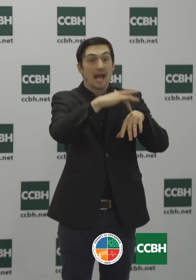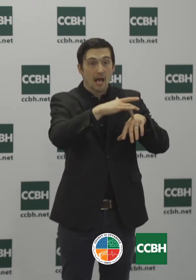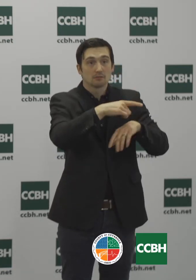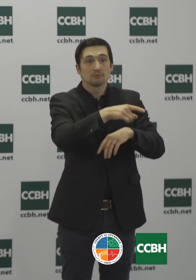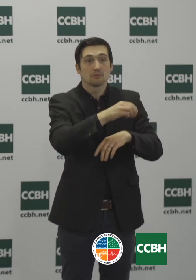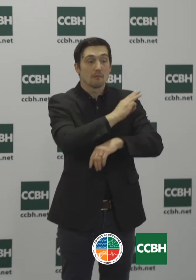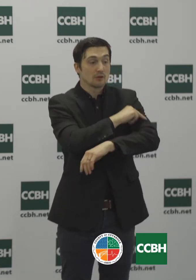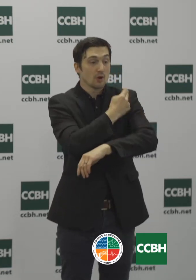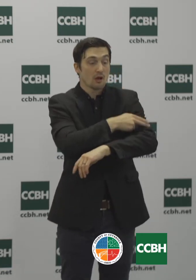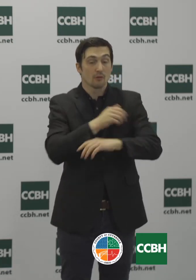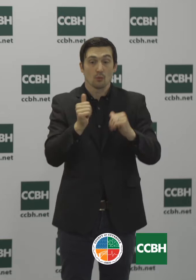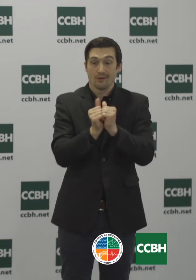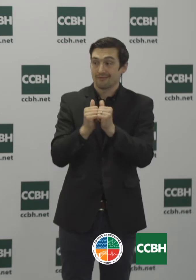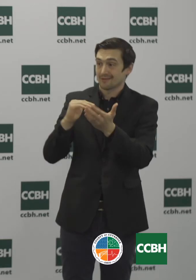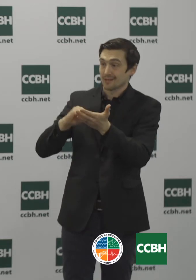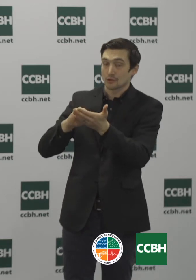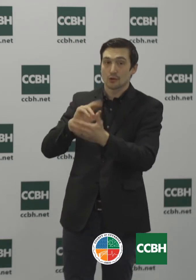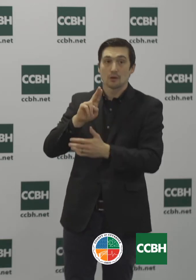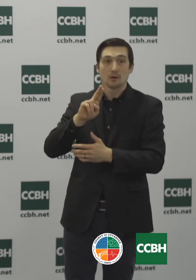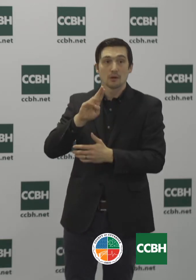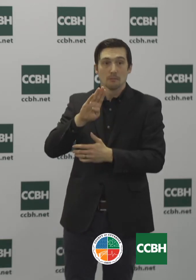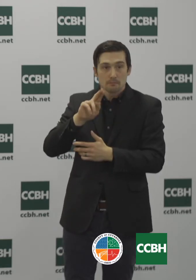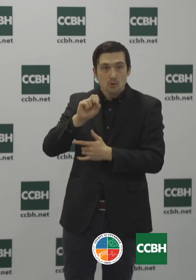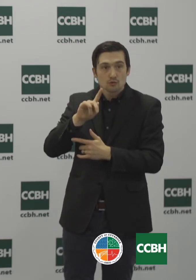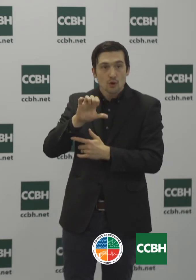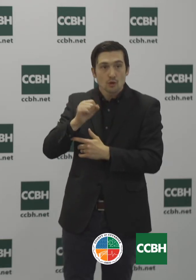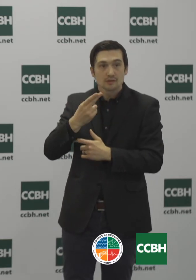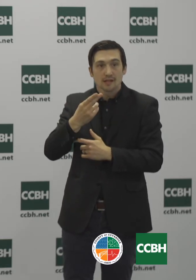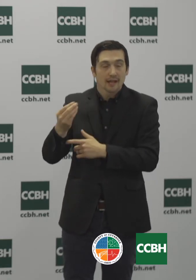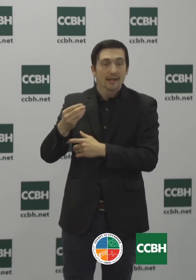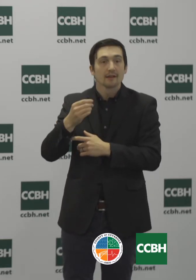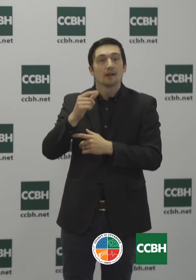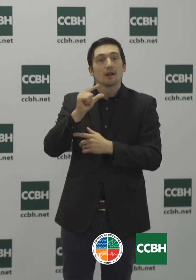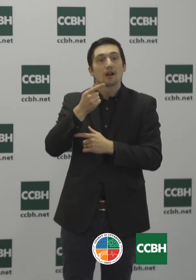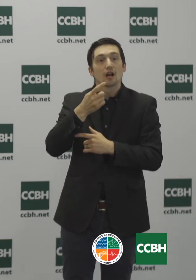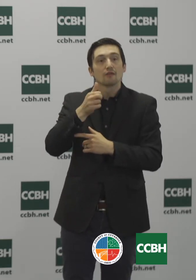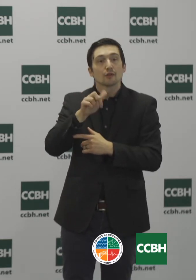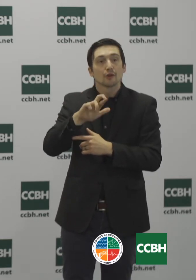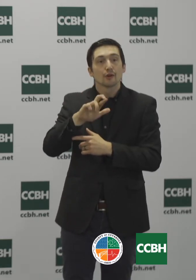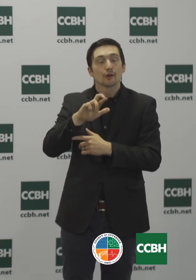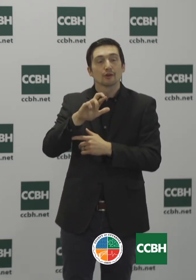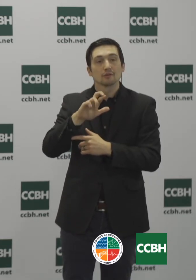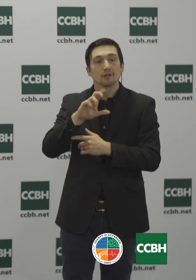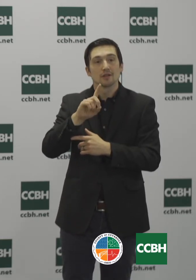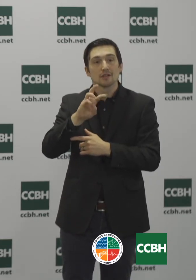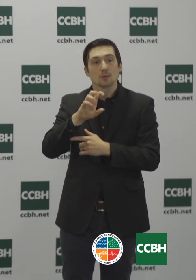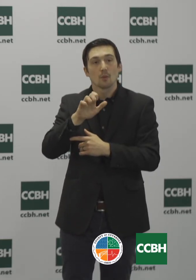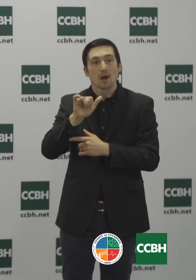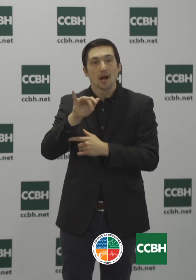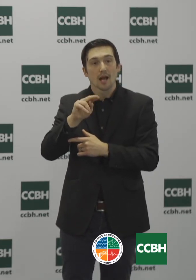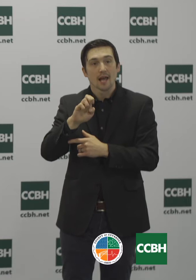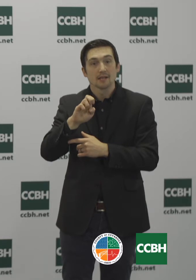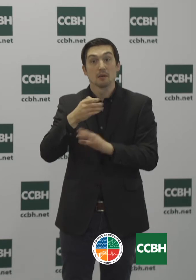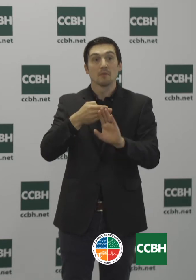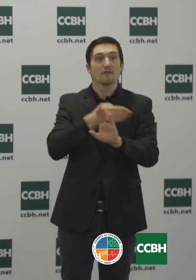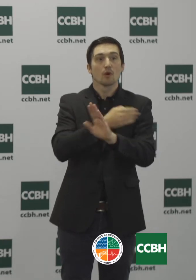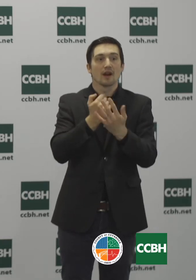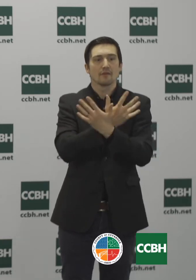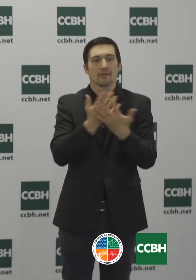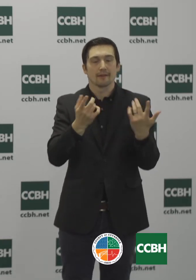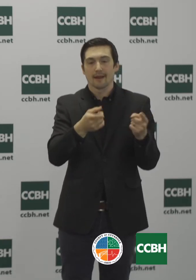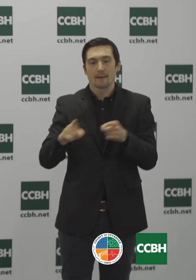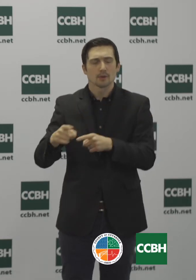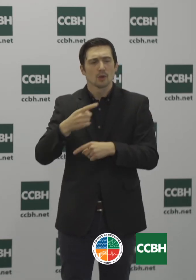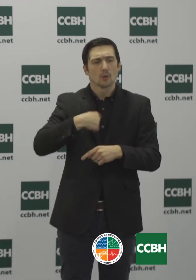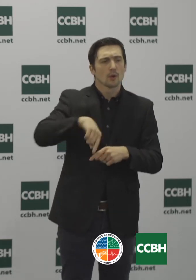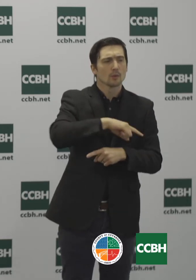with Dr. Boutros and Governor DeWine and Dr. Acton before this process began, and we were talking about